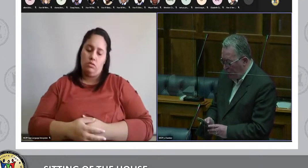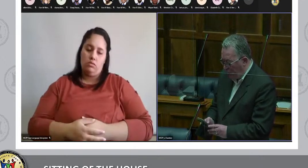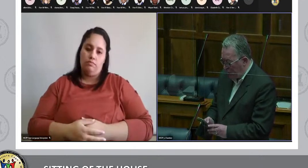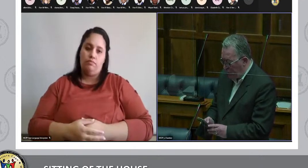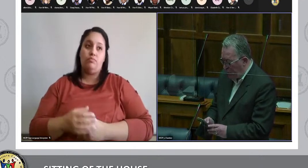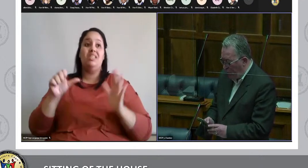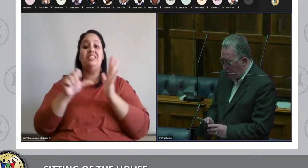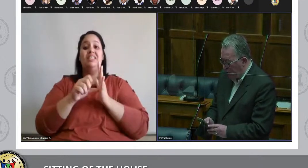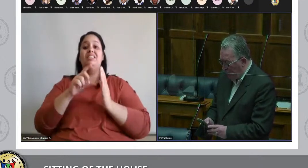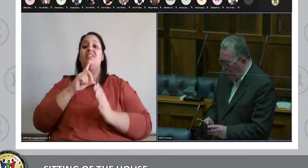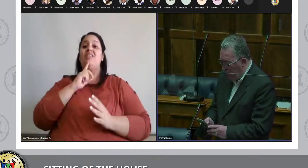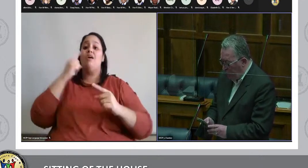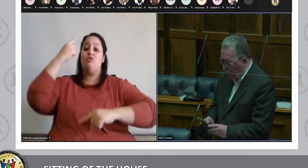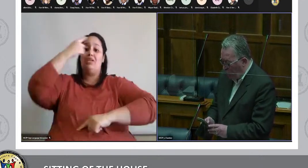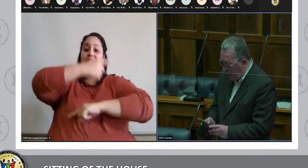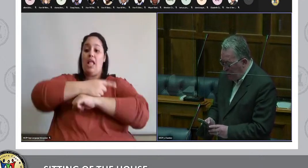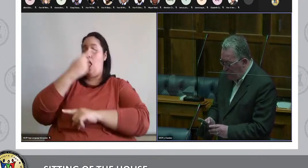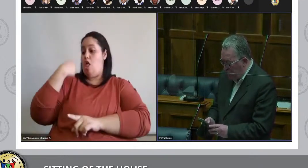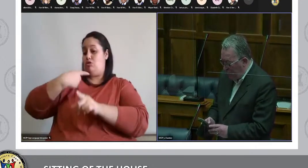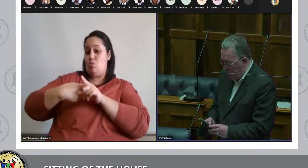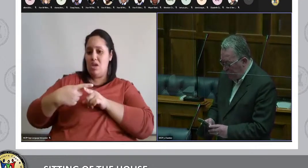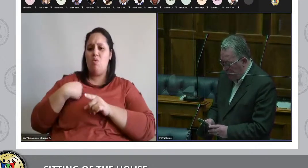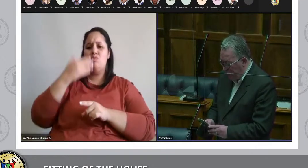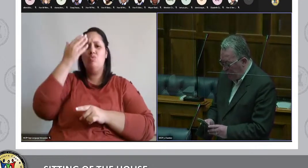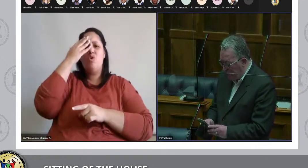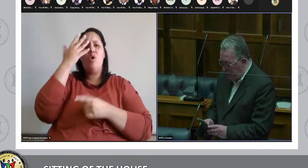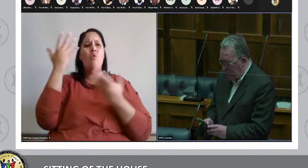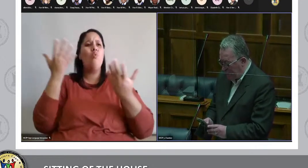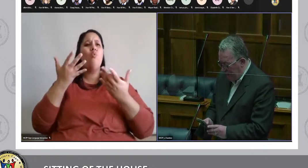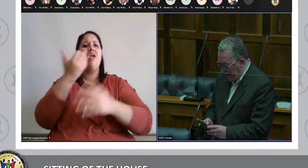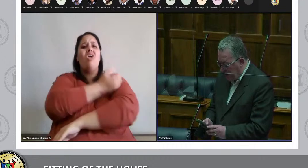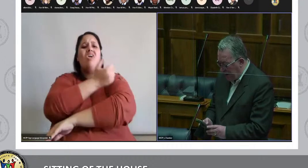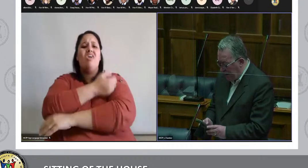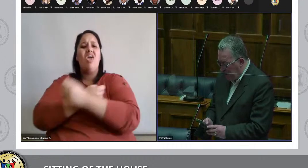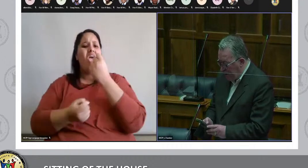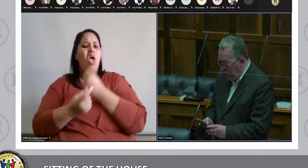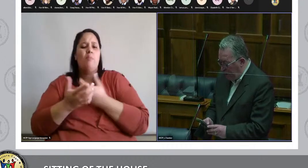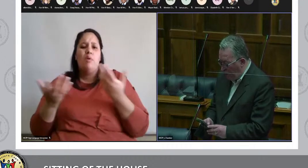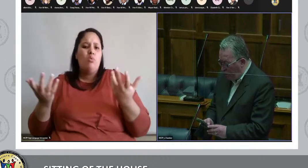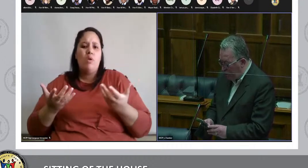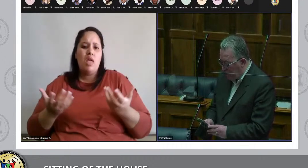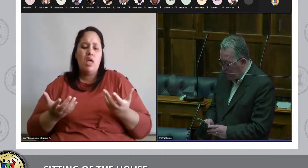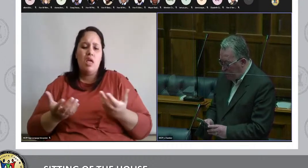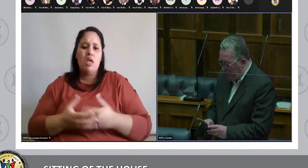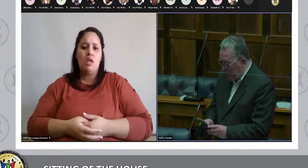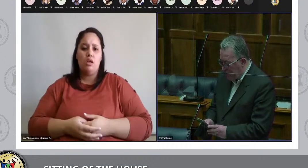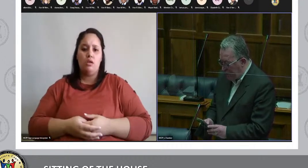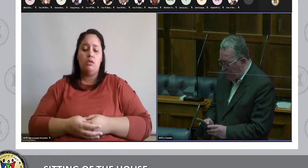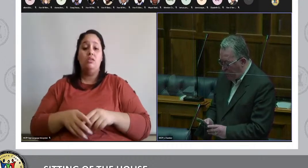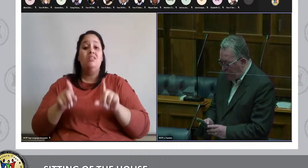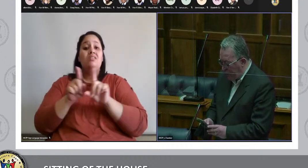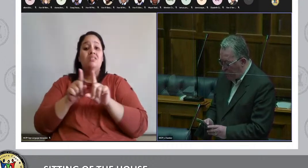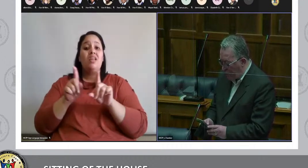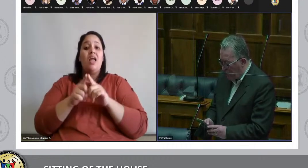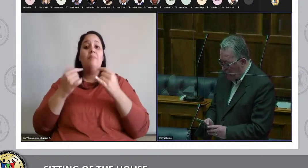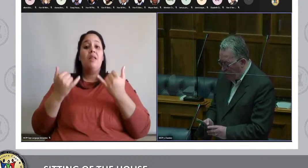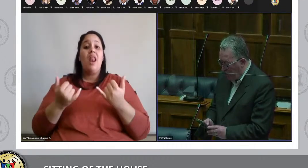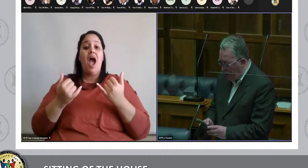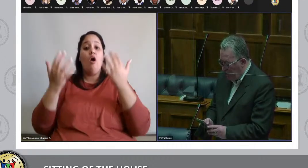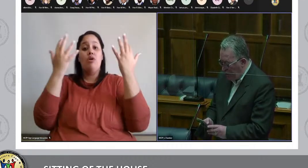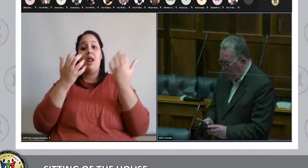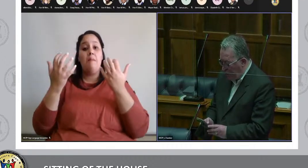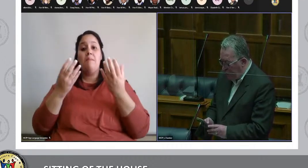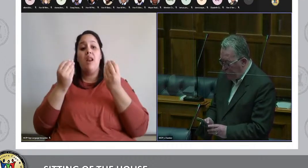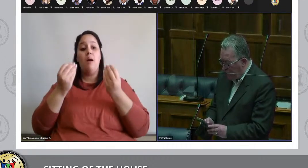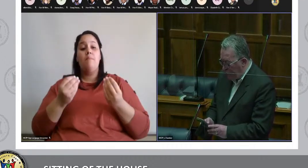day last week, we want to know where these jabs have taken place exactly. Even worse still, the current stats on the dashboard